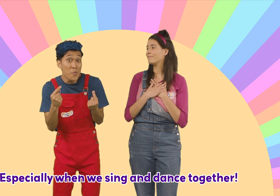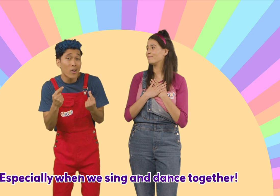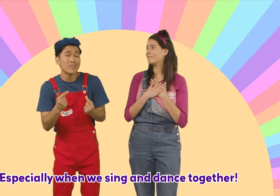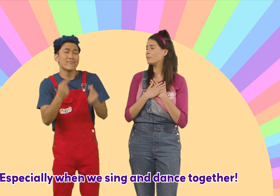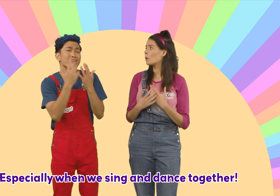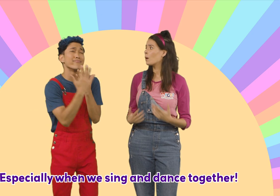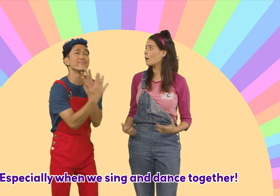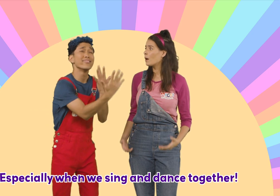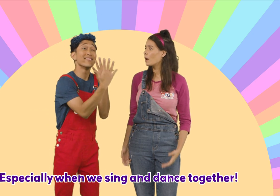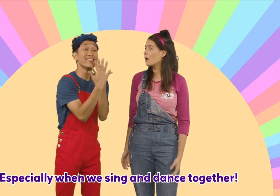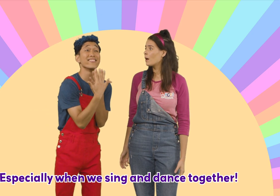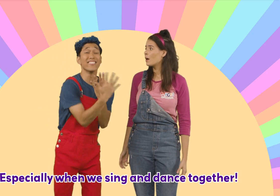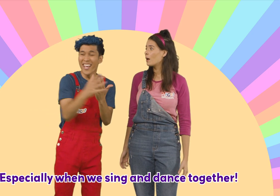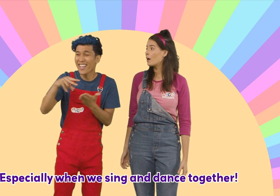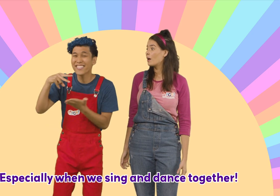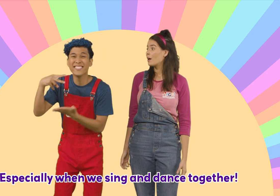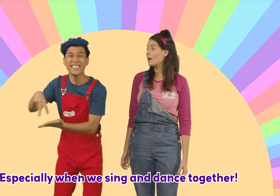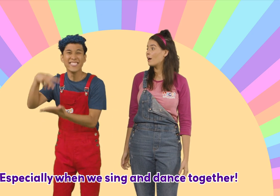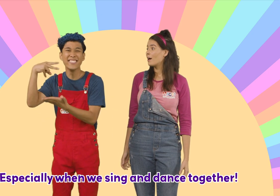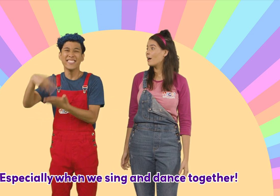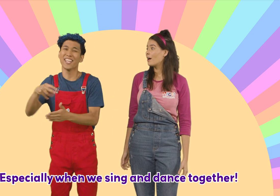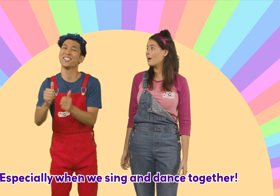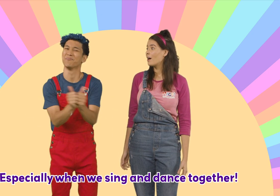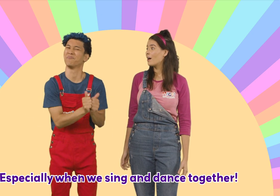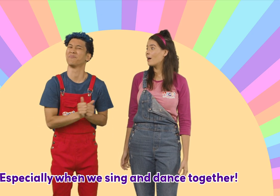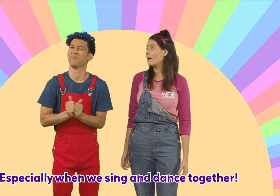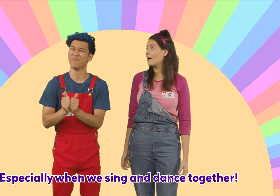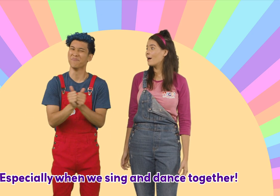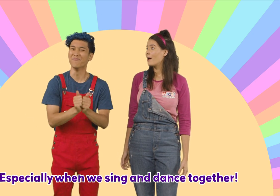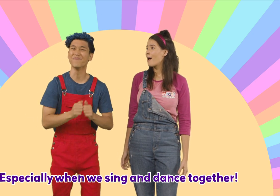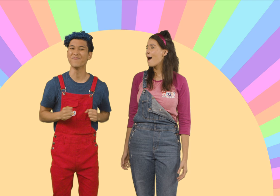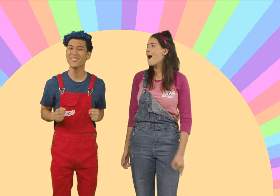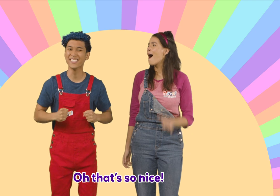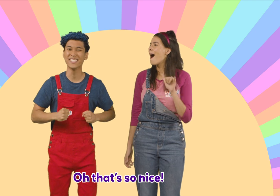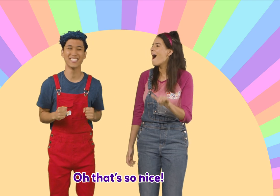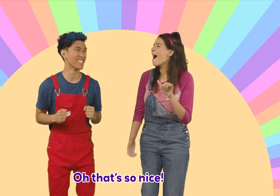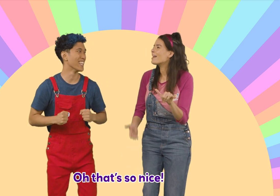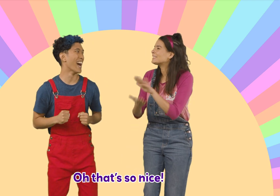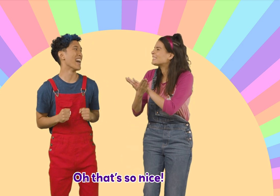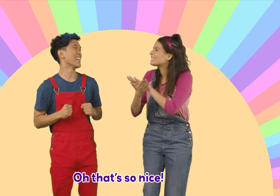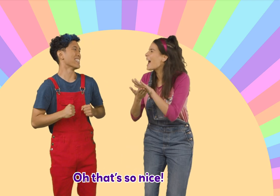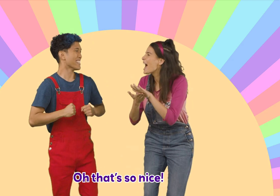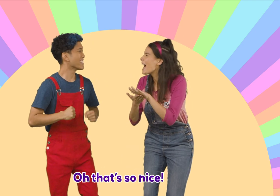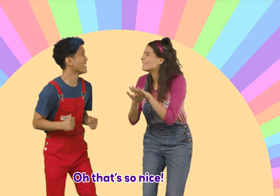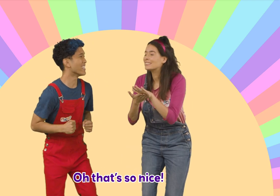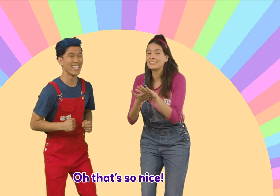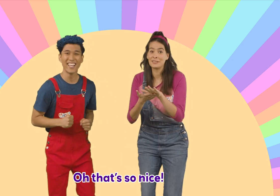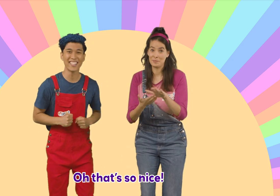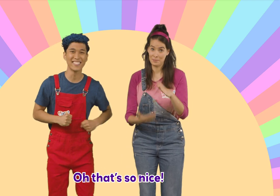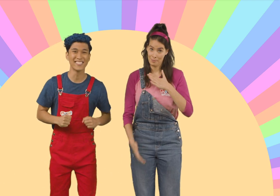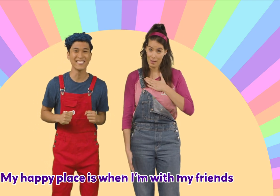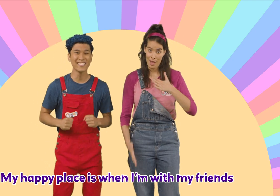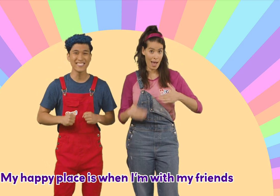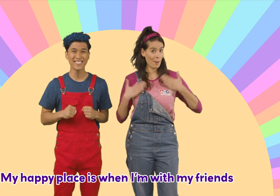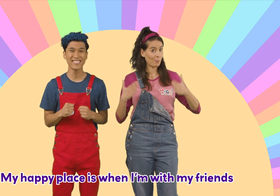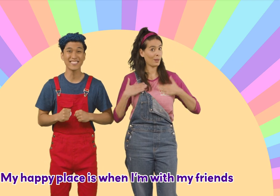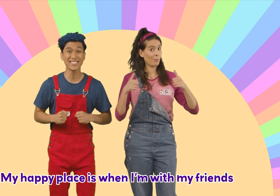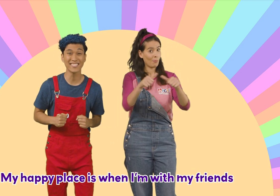Especially when we sing and dance together. Oh, that's so nice. My happy